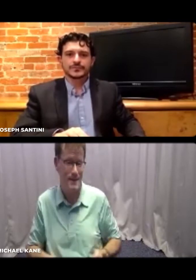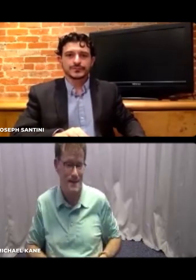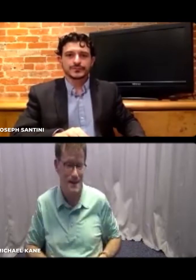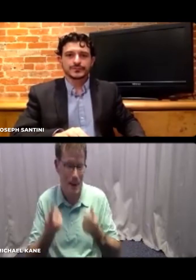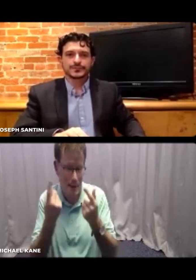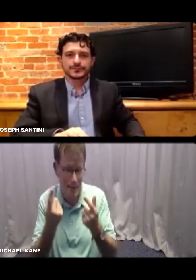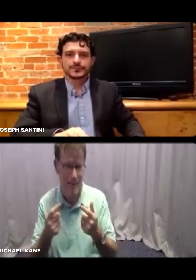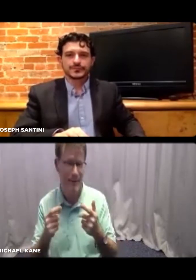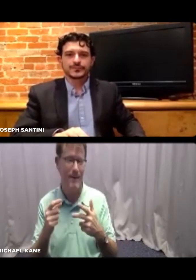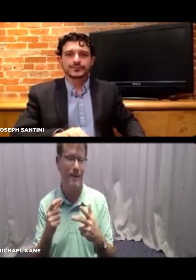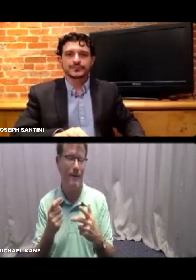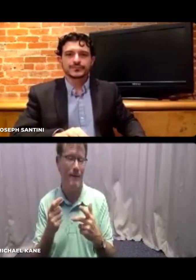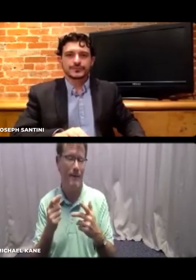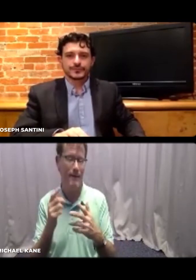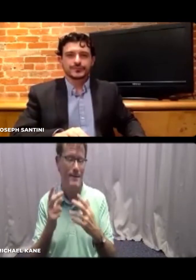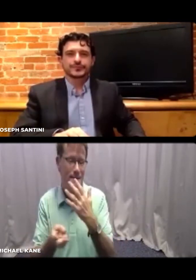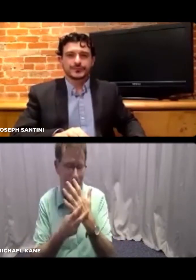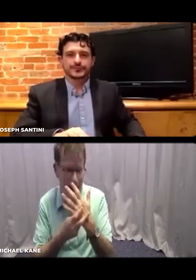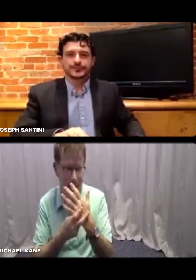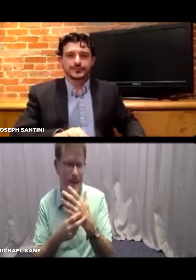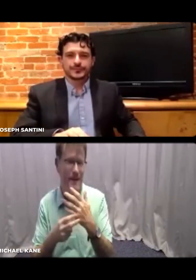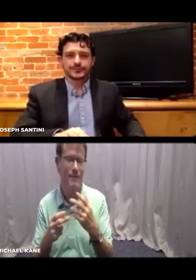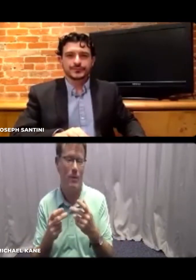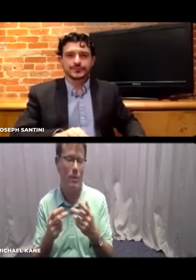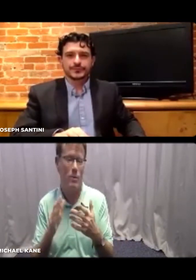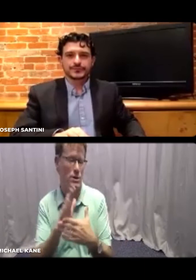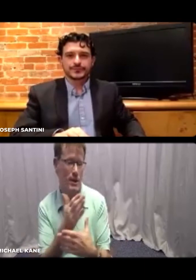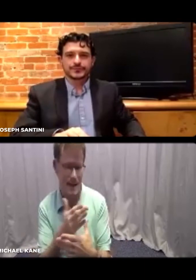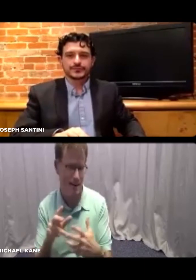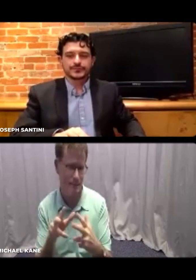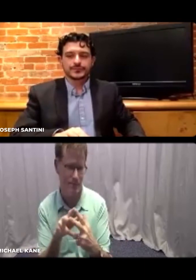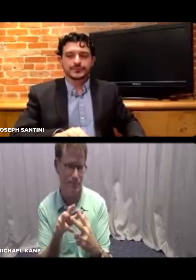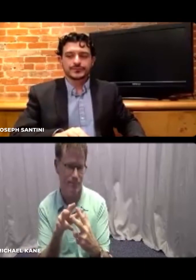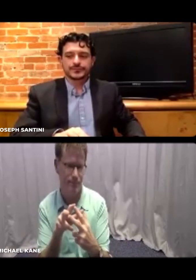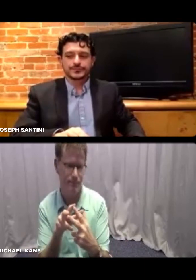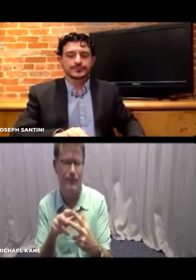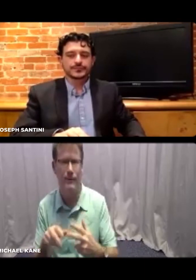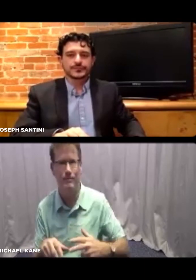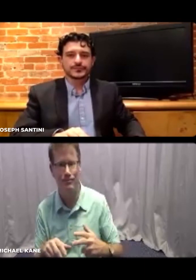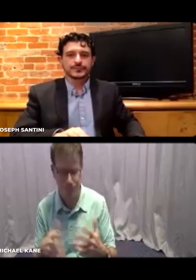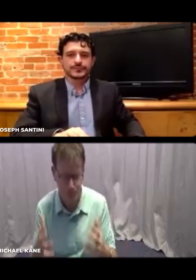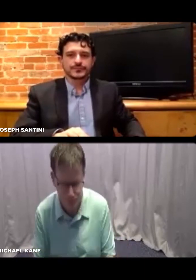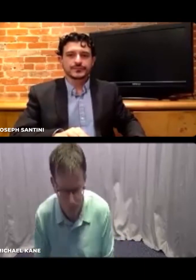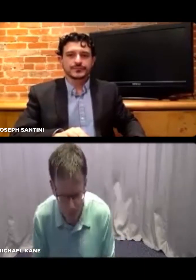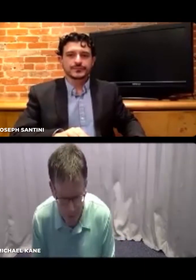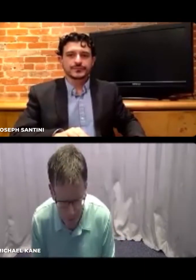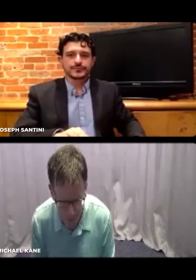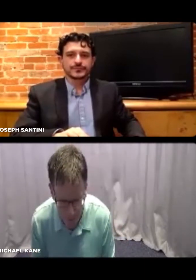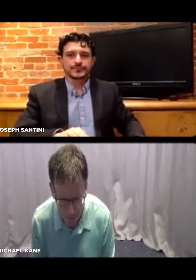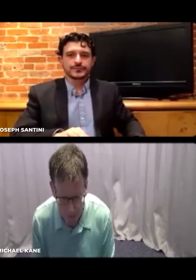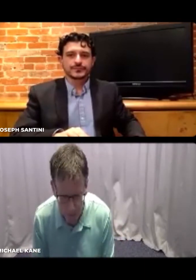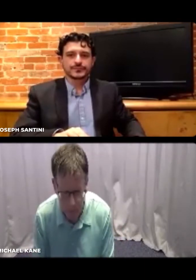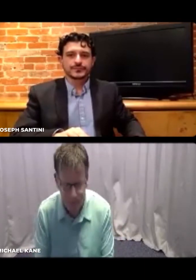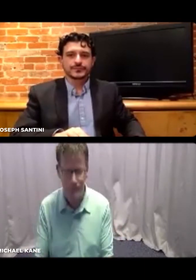So you have spending, sharing, and saving again.